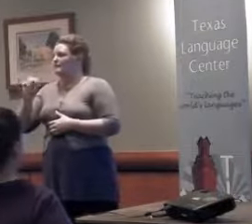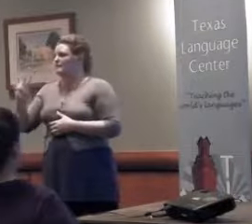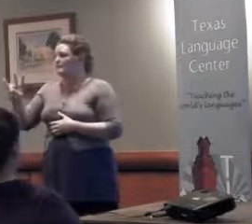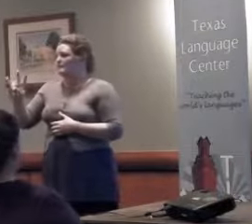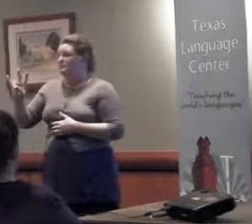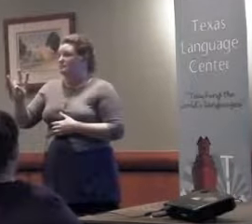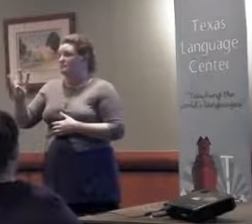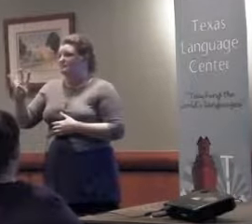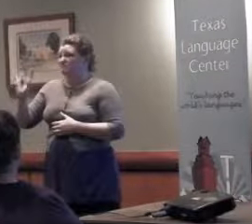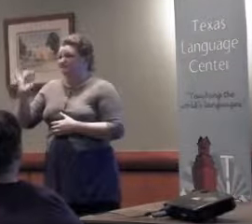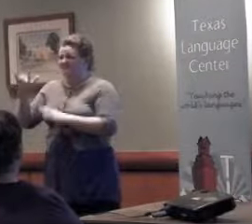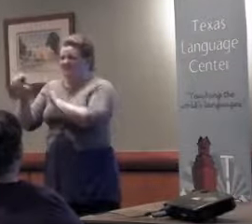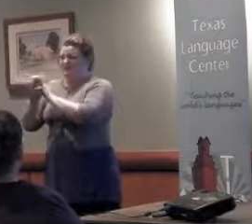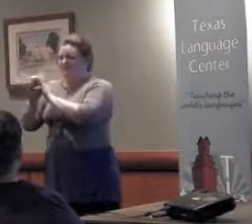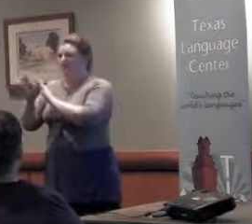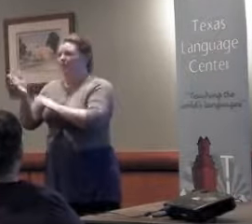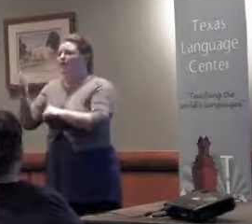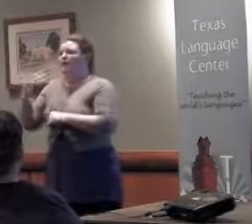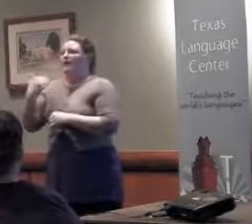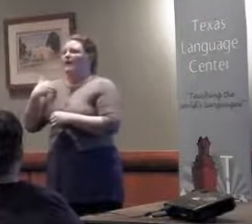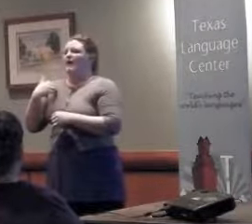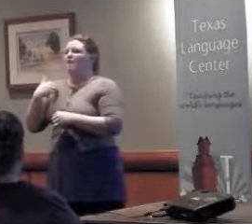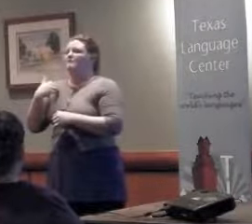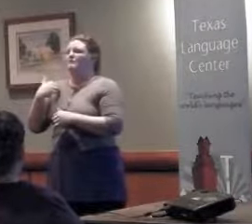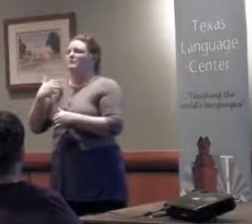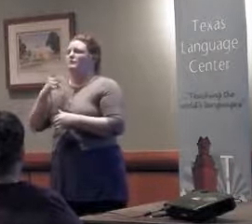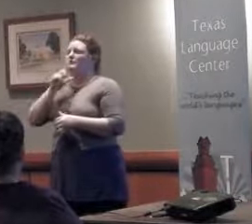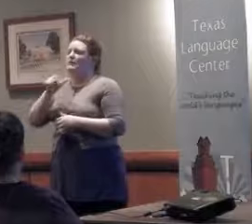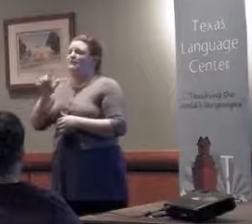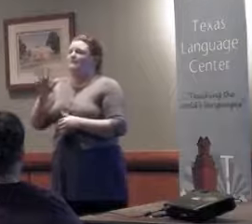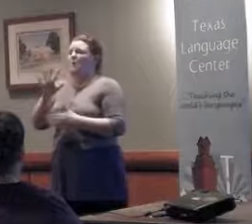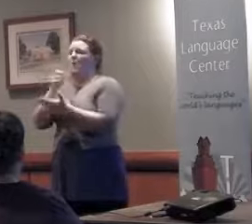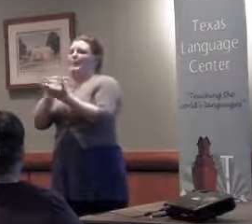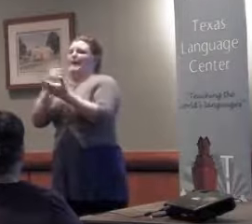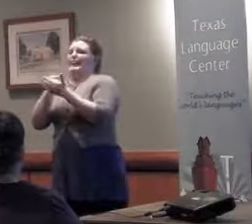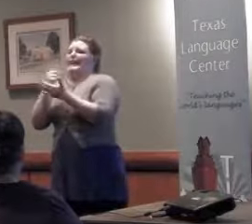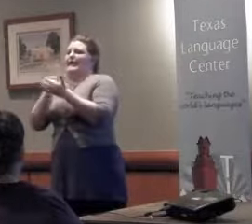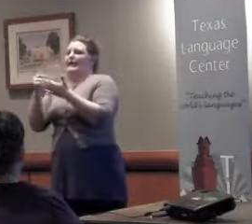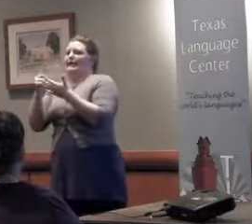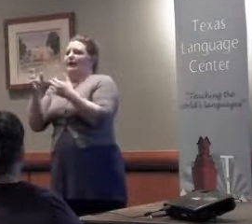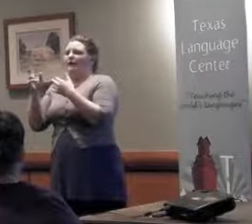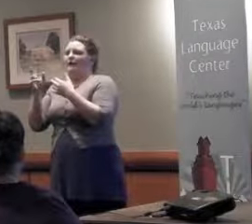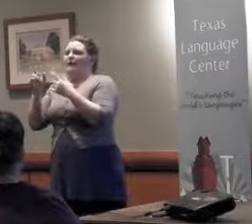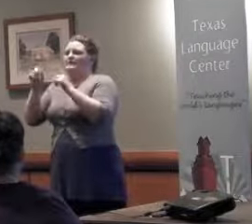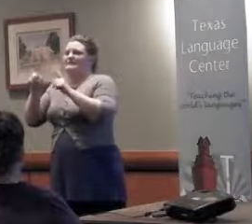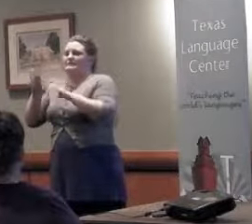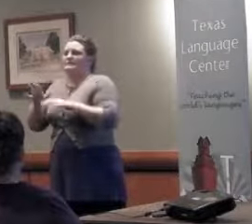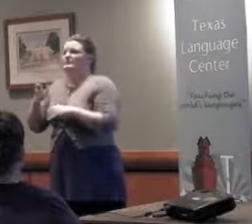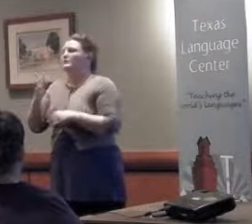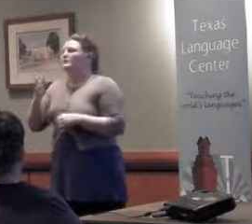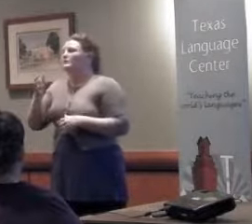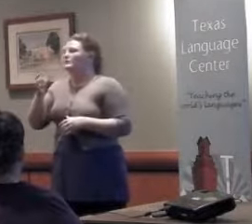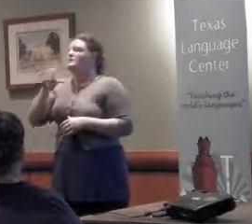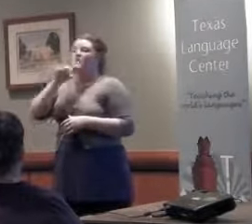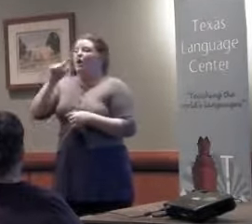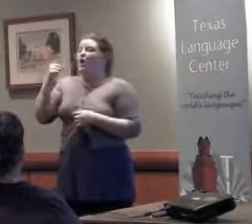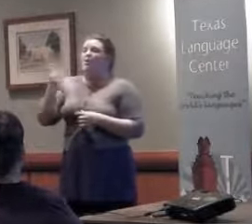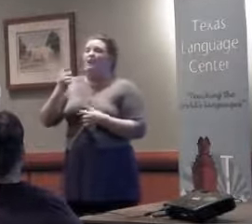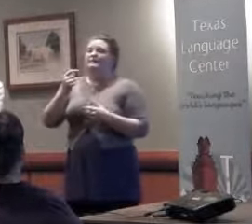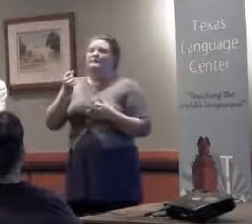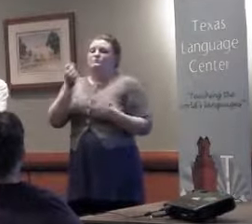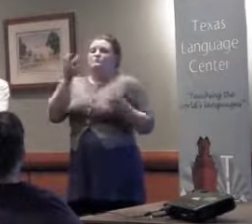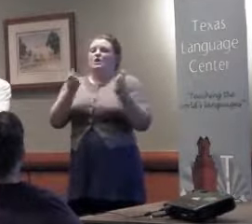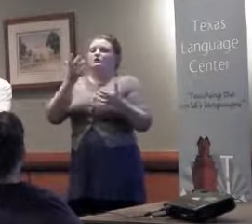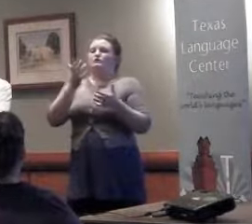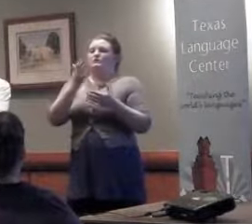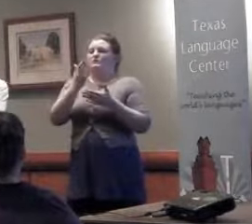we have nearly weekly assessments in ASL, not all of which involve production components, but